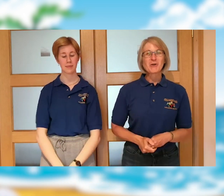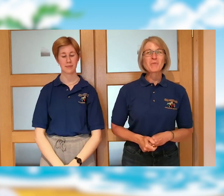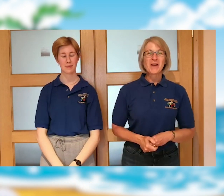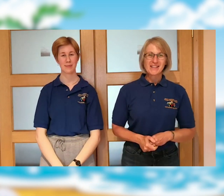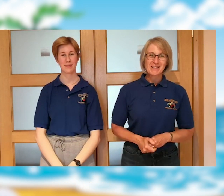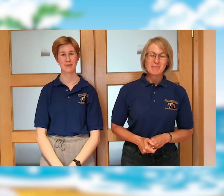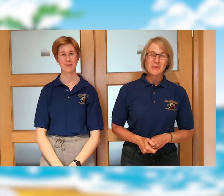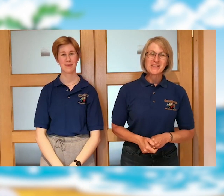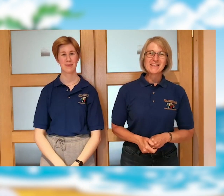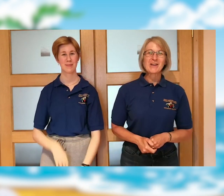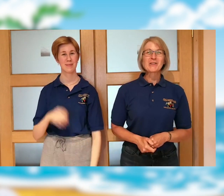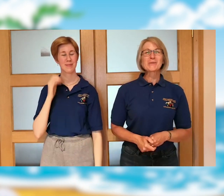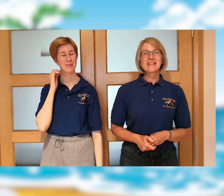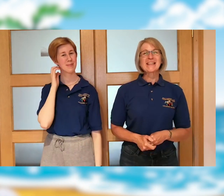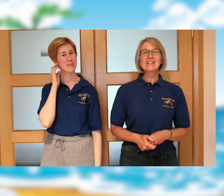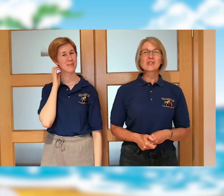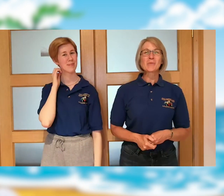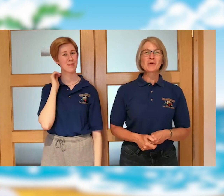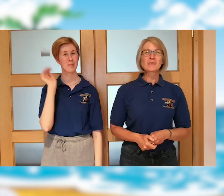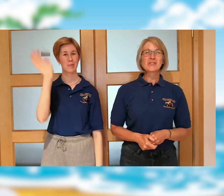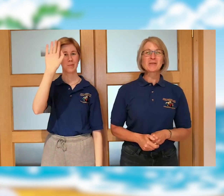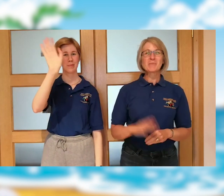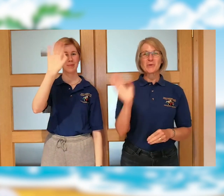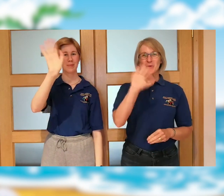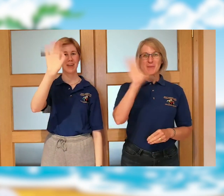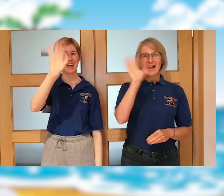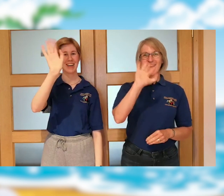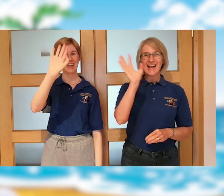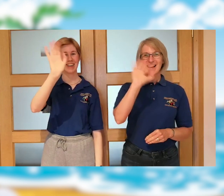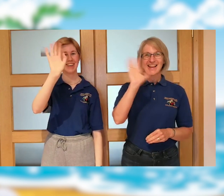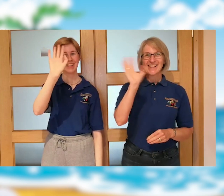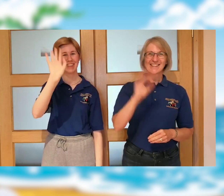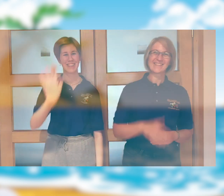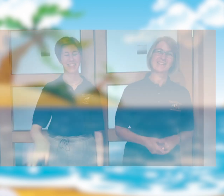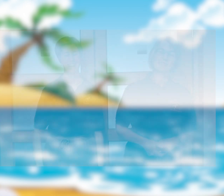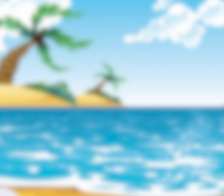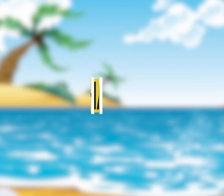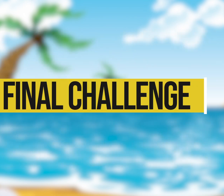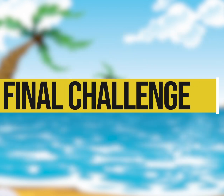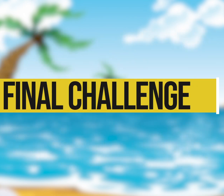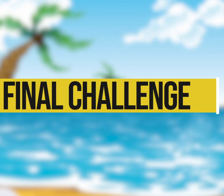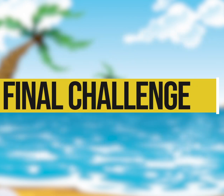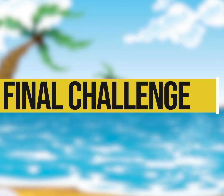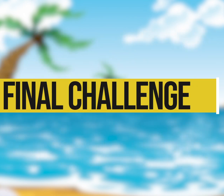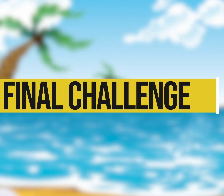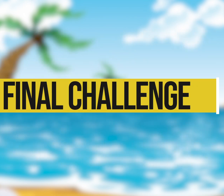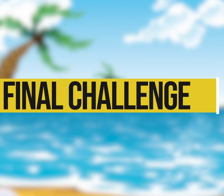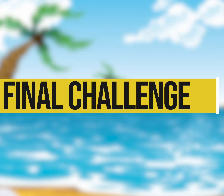Fabulous job. Well done, boys and girls. We'll see you tomorrow for some more. Bye.